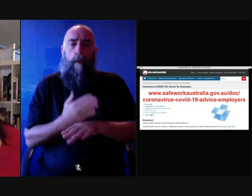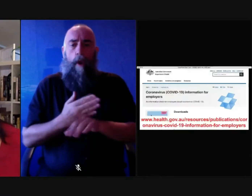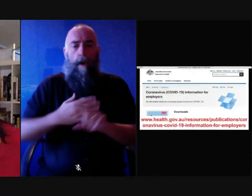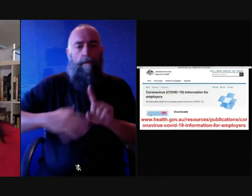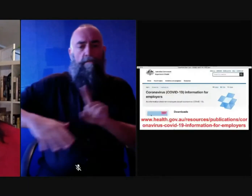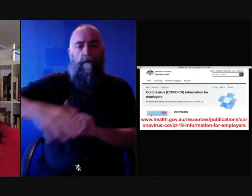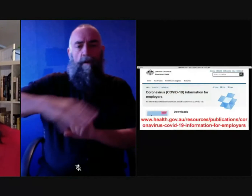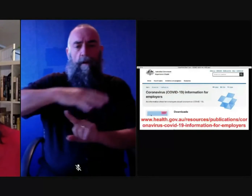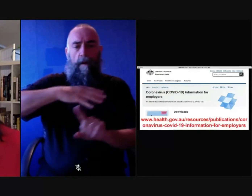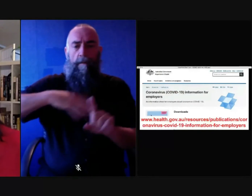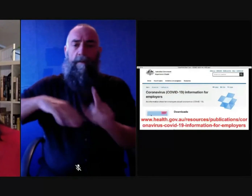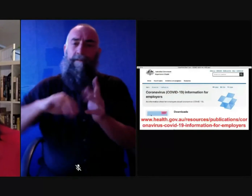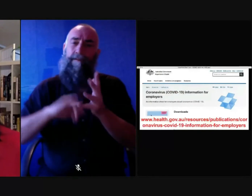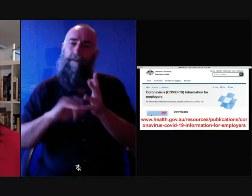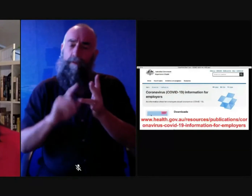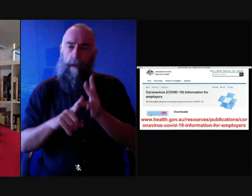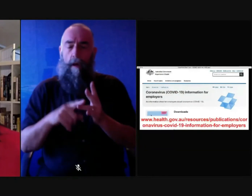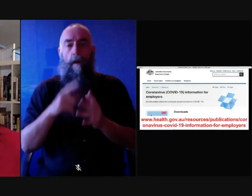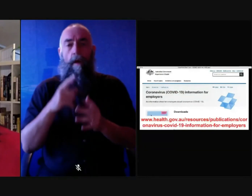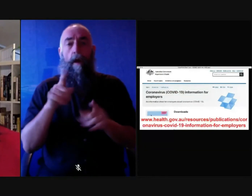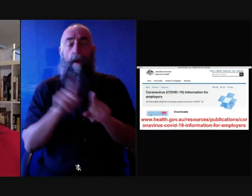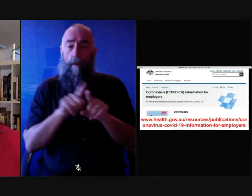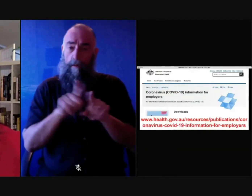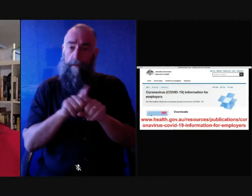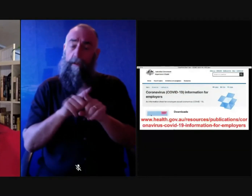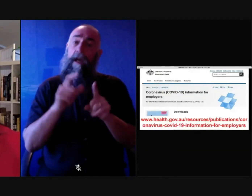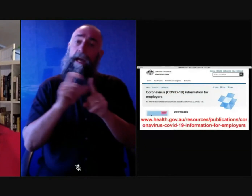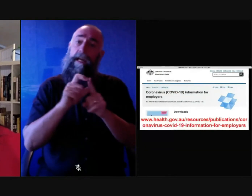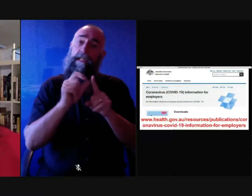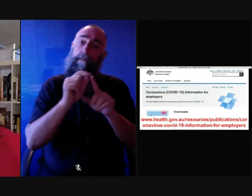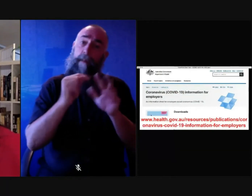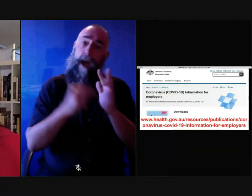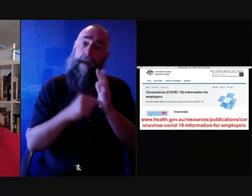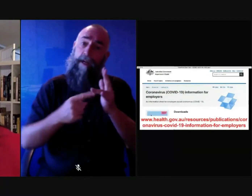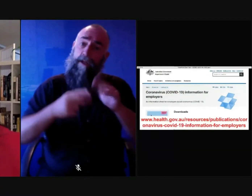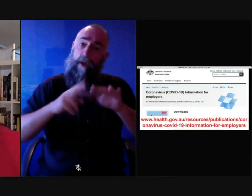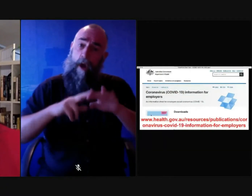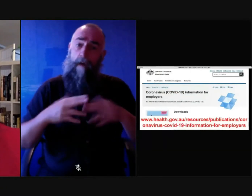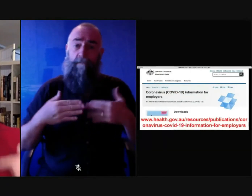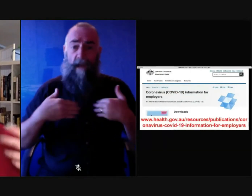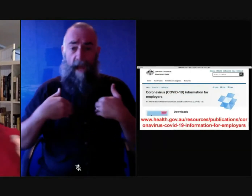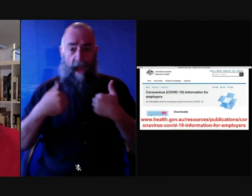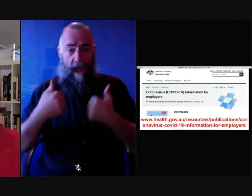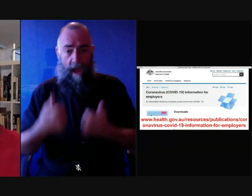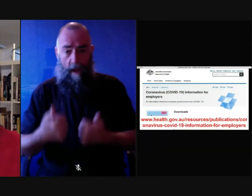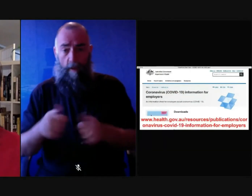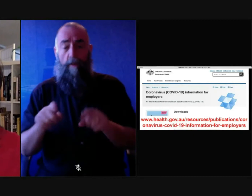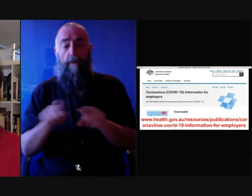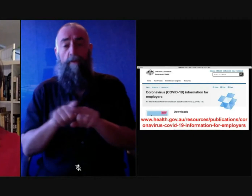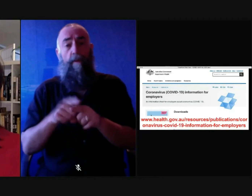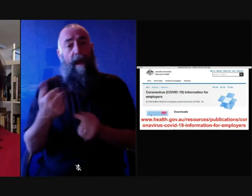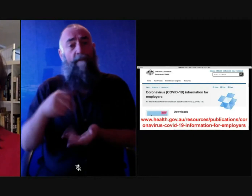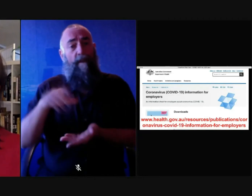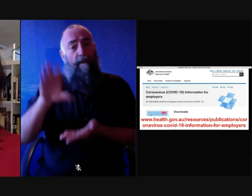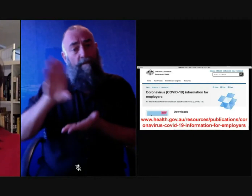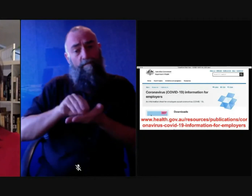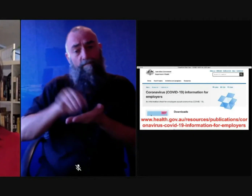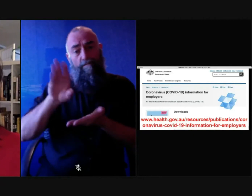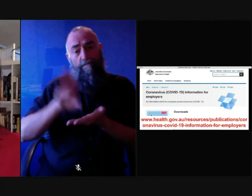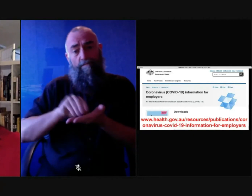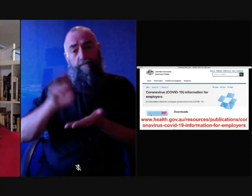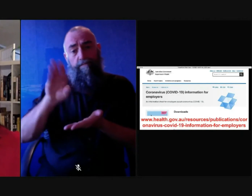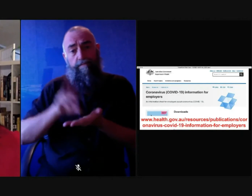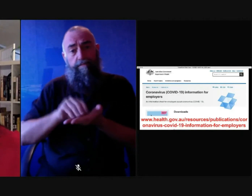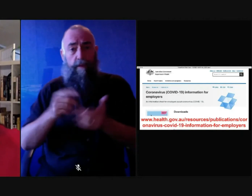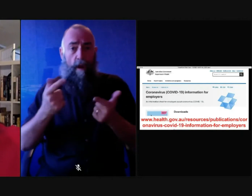at. And the Department of Health also has a lot of download publications that you can go and access to